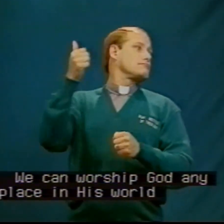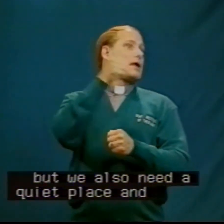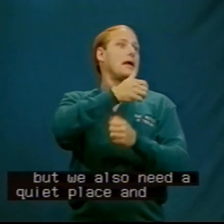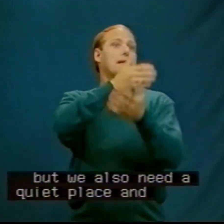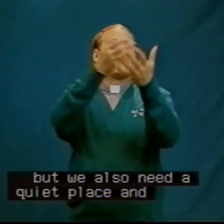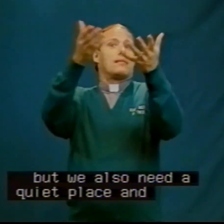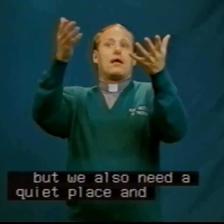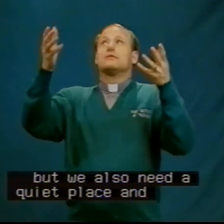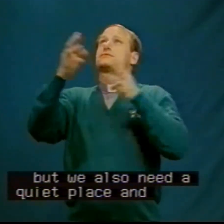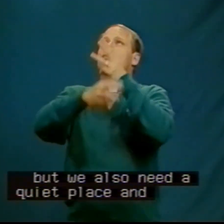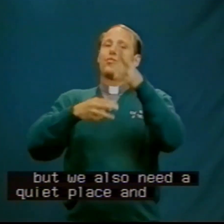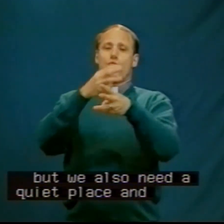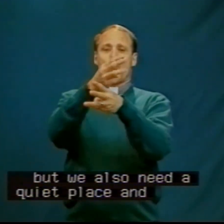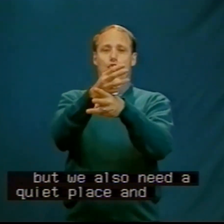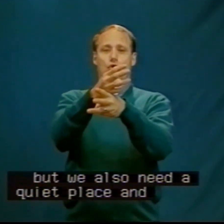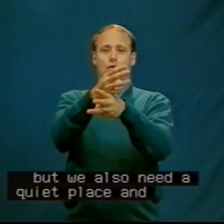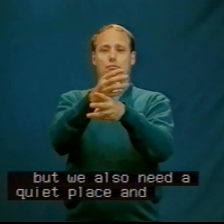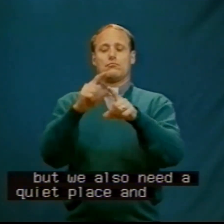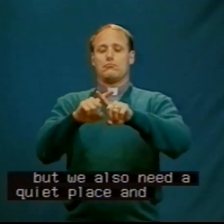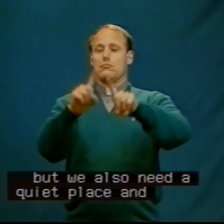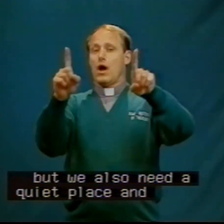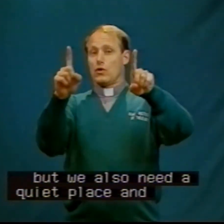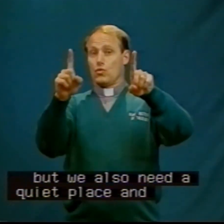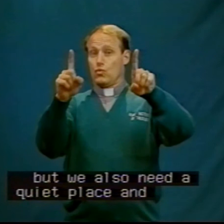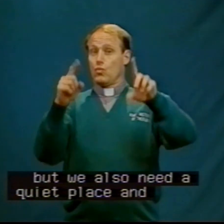but we also need a quiet place